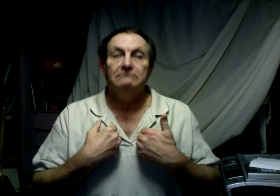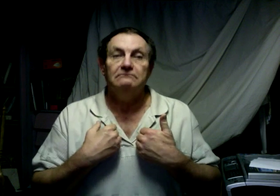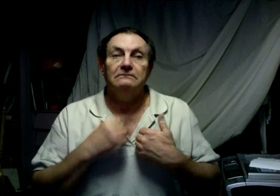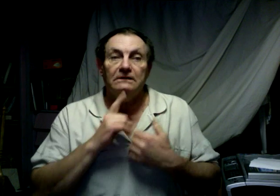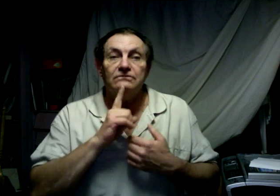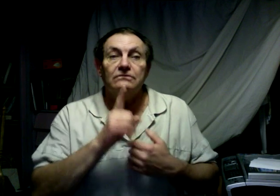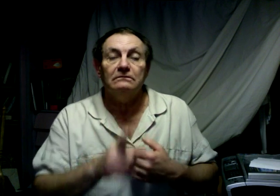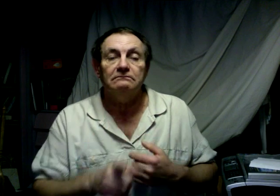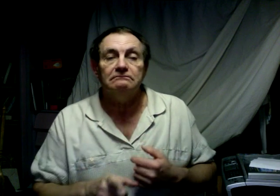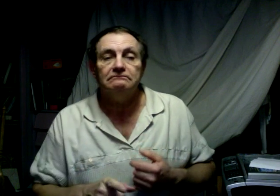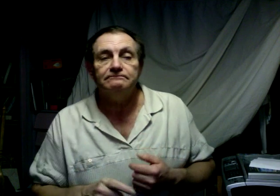And that's true.